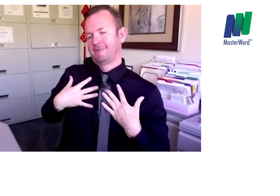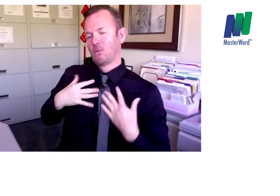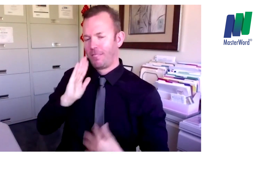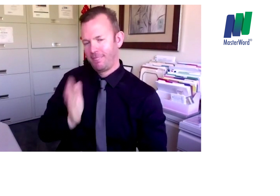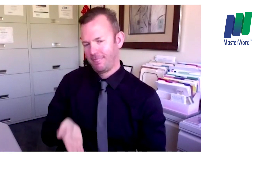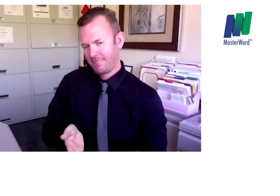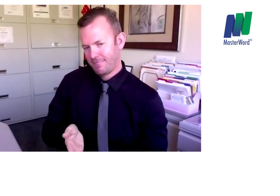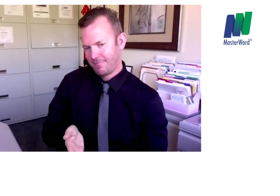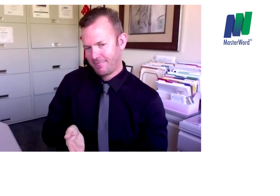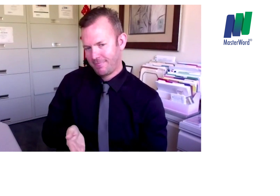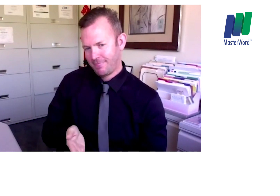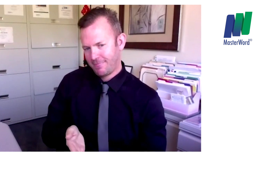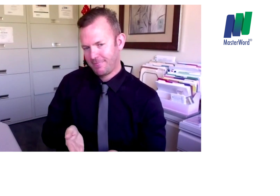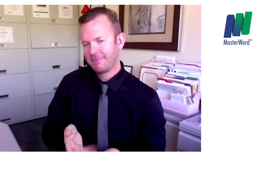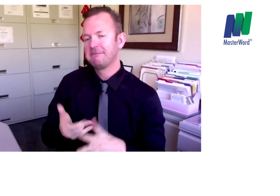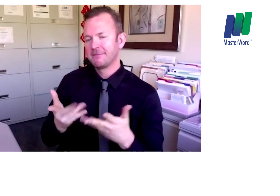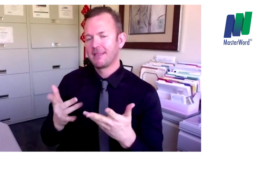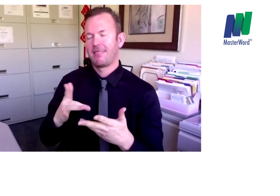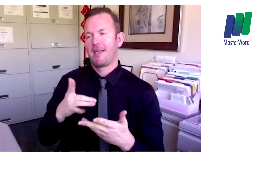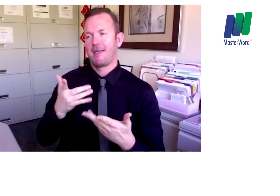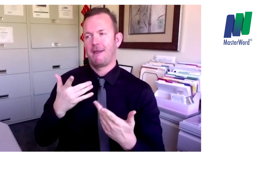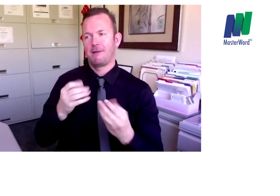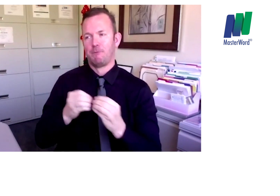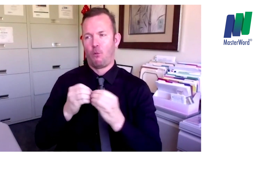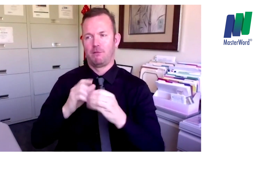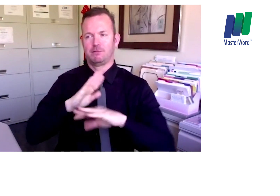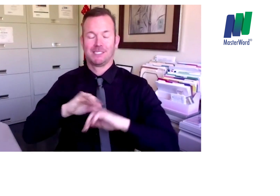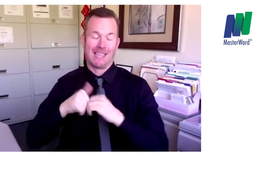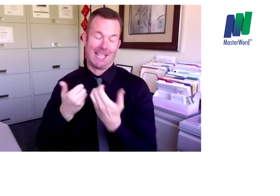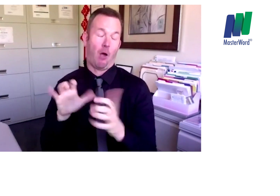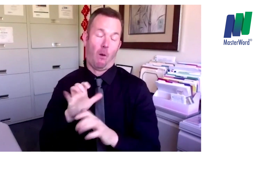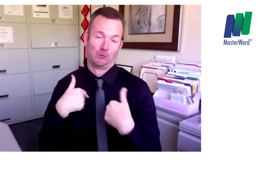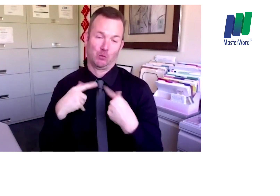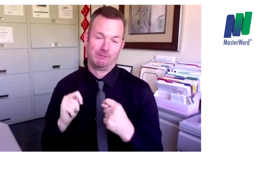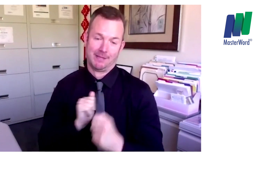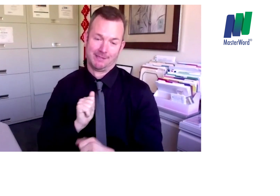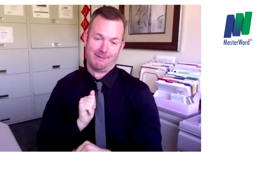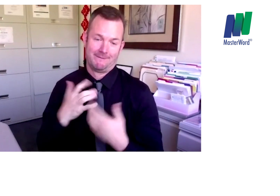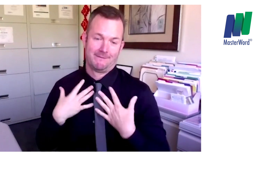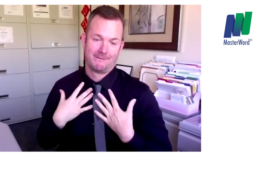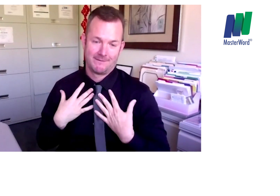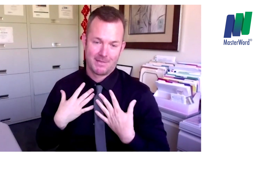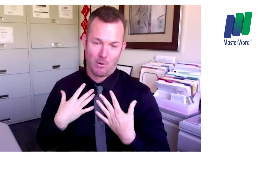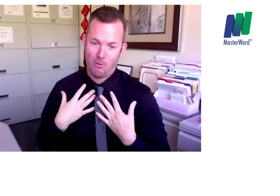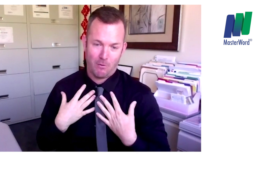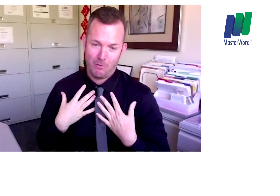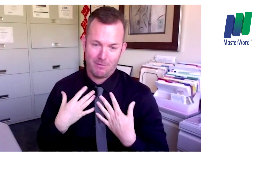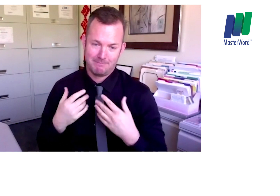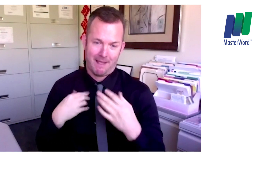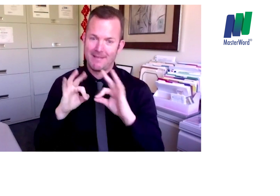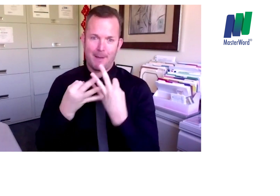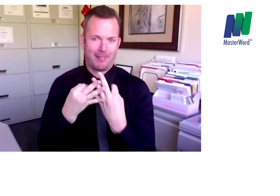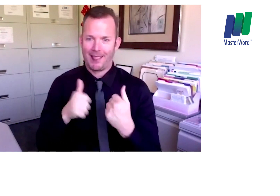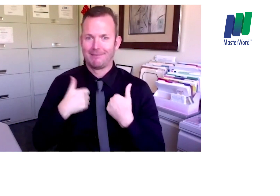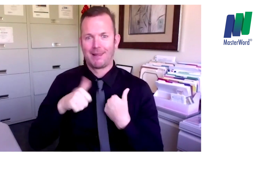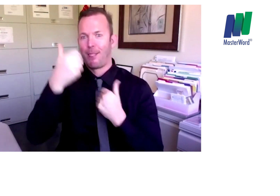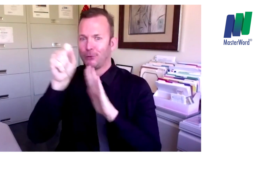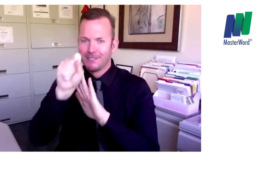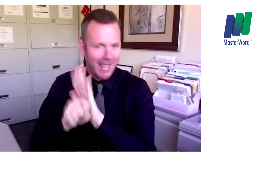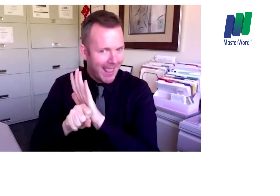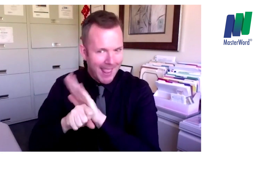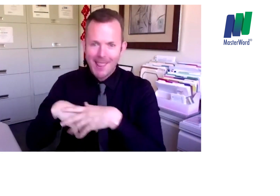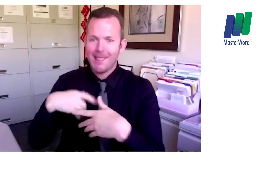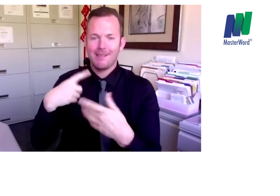give us a little bit more of that inspiration that we need to kind of get through. That's kind of how I'm doing it myself a little bit at this